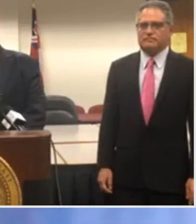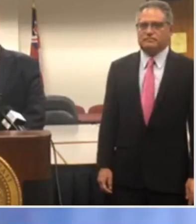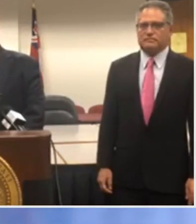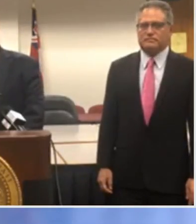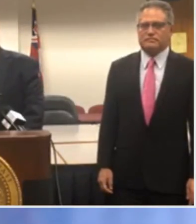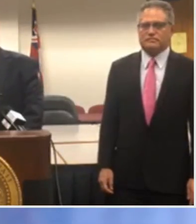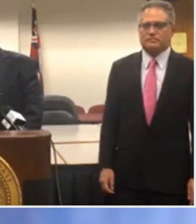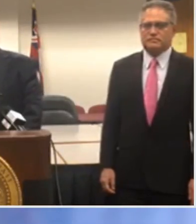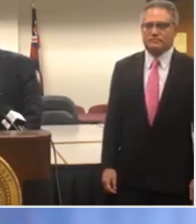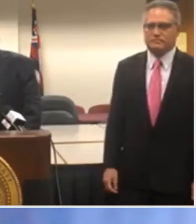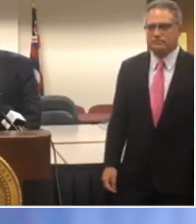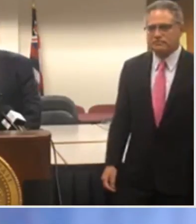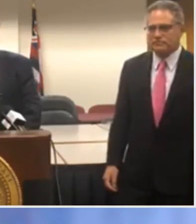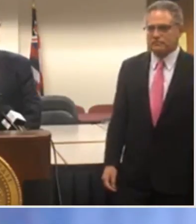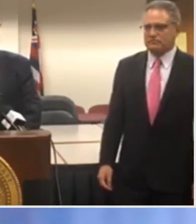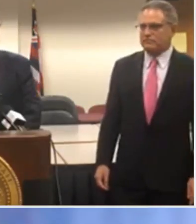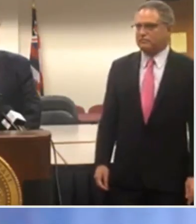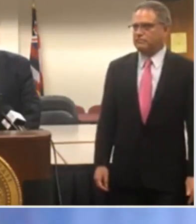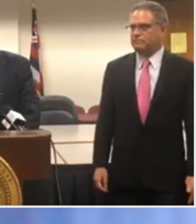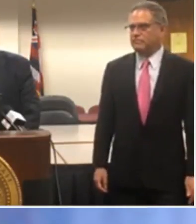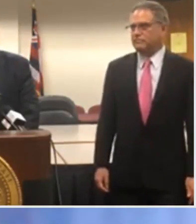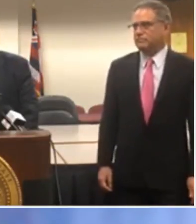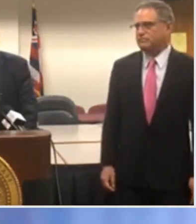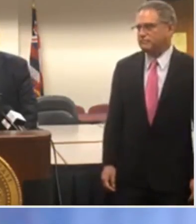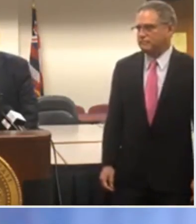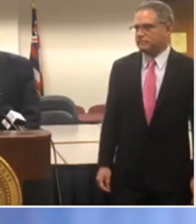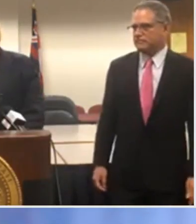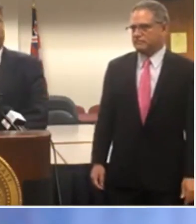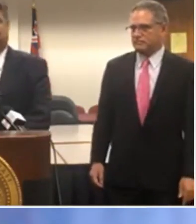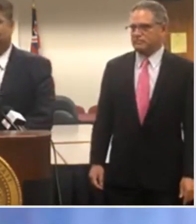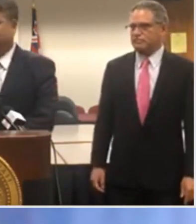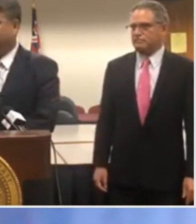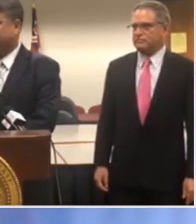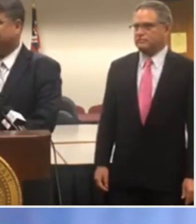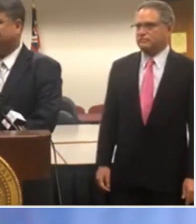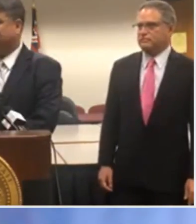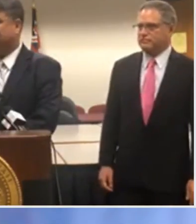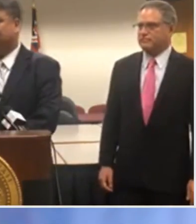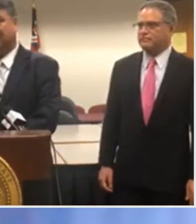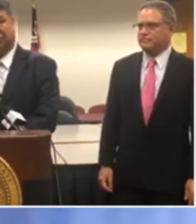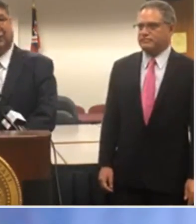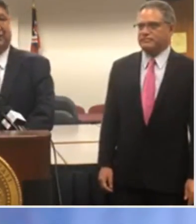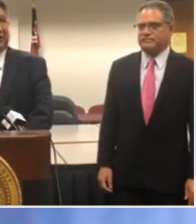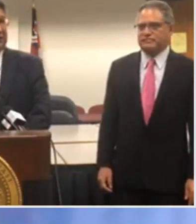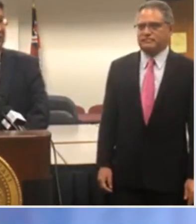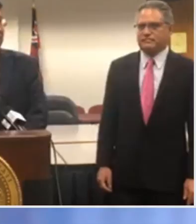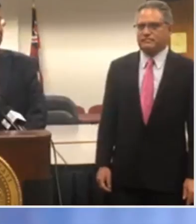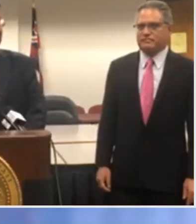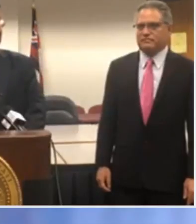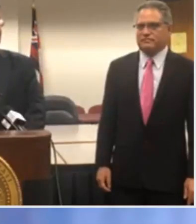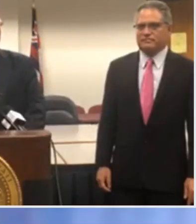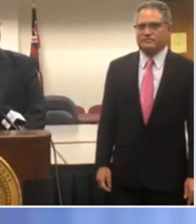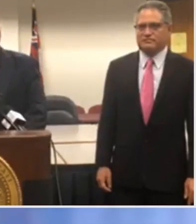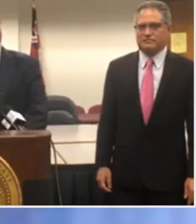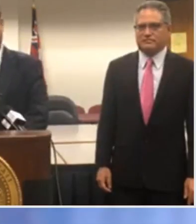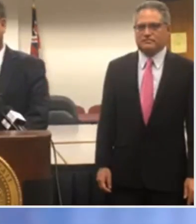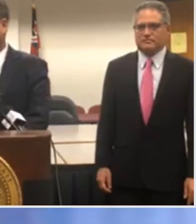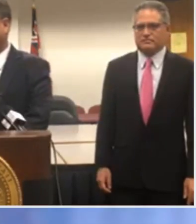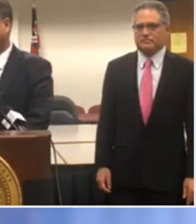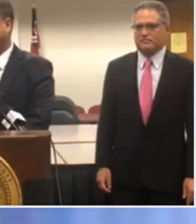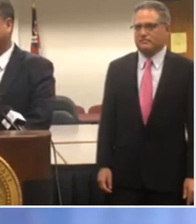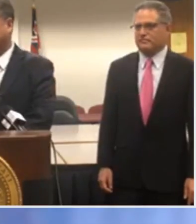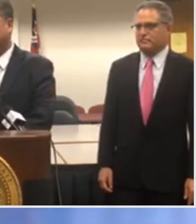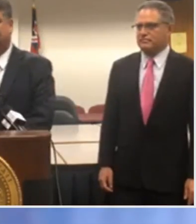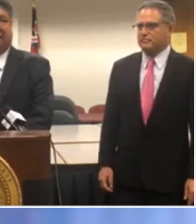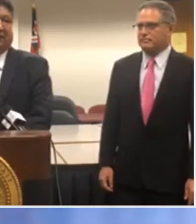we continue to go forward, the safest way that the public could participate is by sending written testimony and not coming here